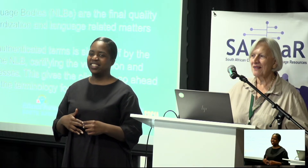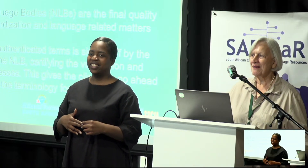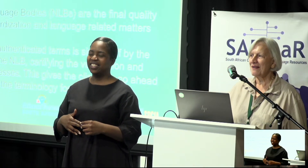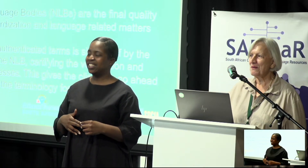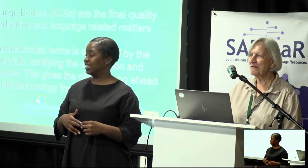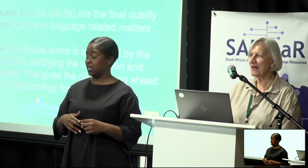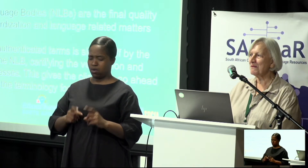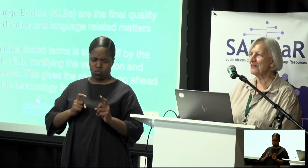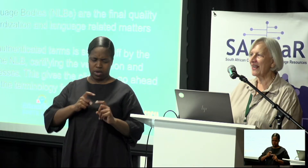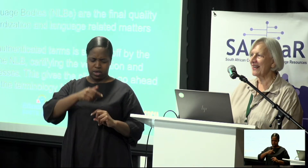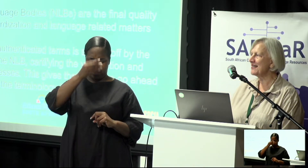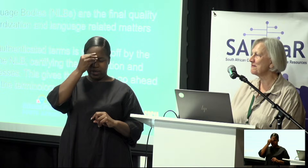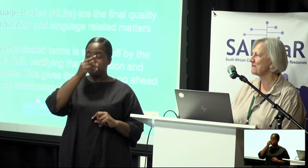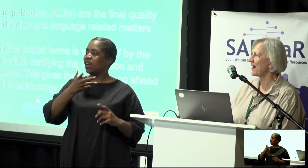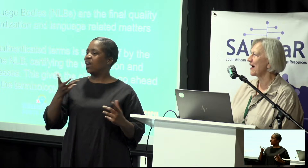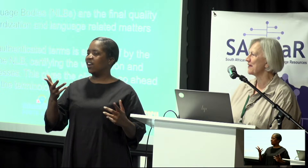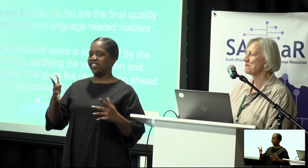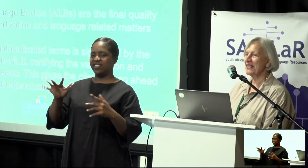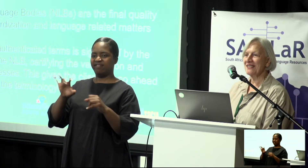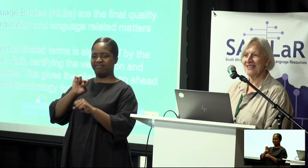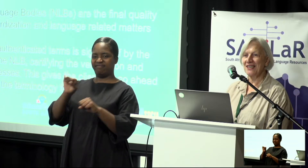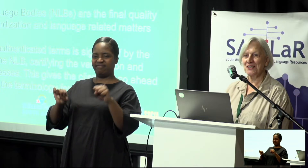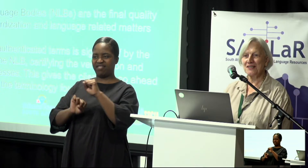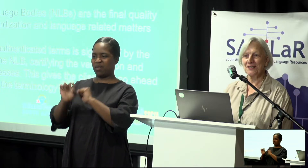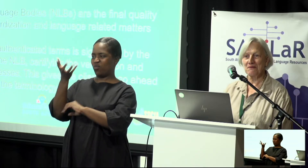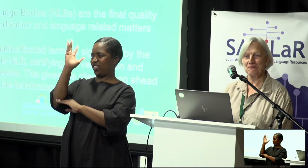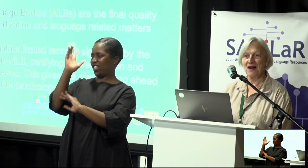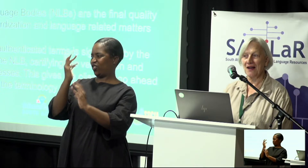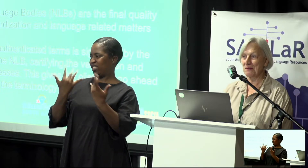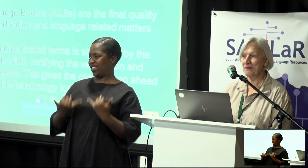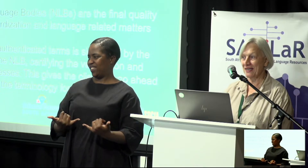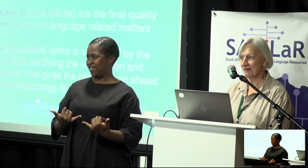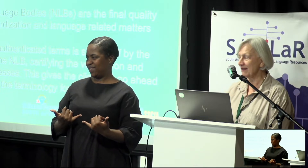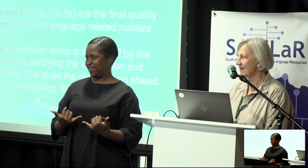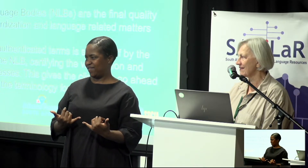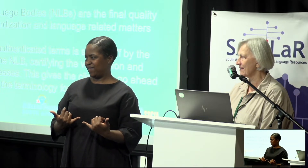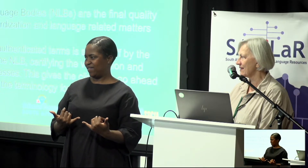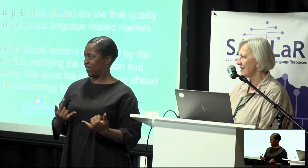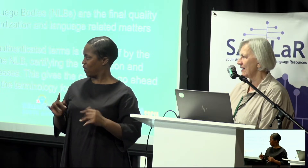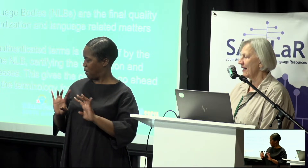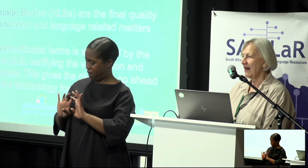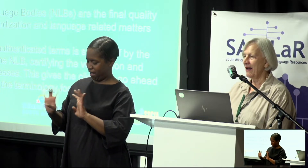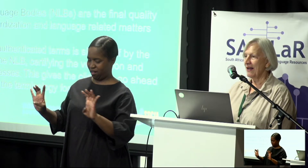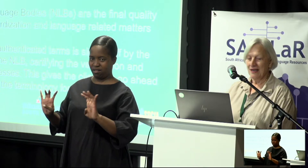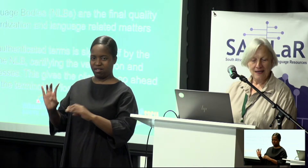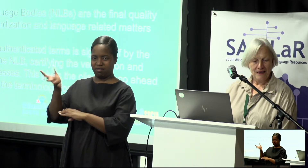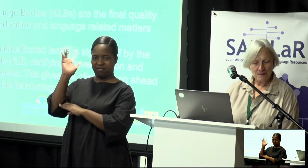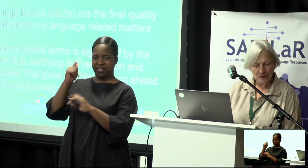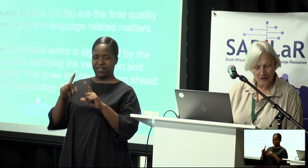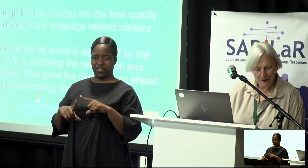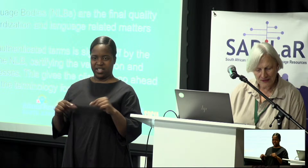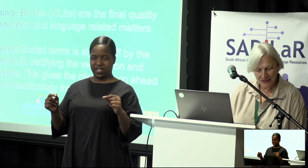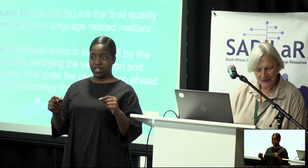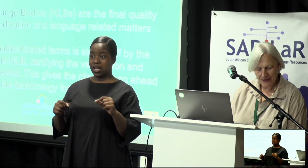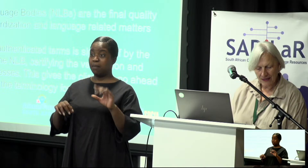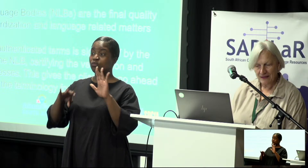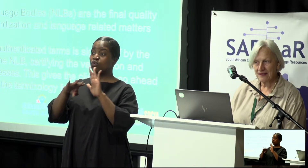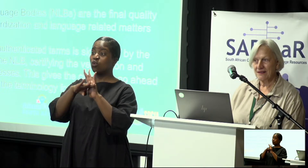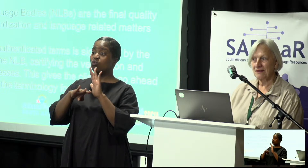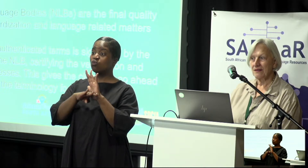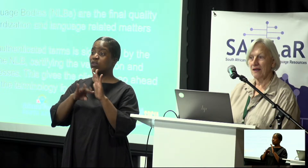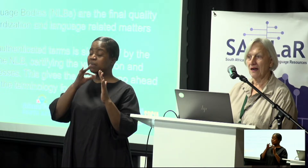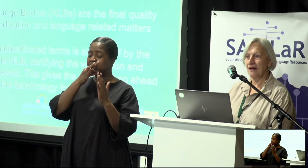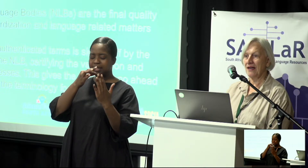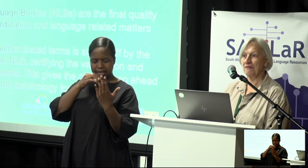So we've come to the end of the presentations of our panel. The program says